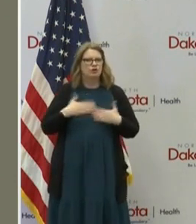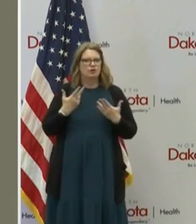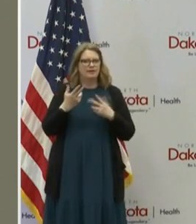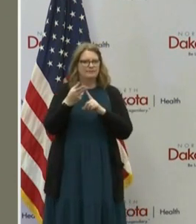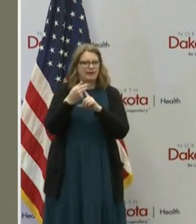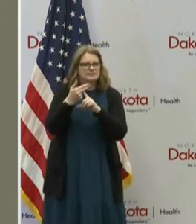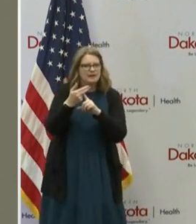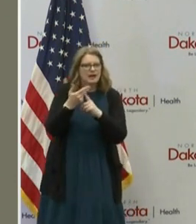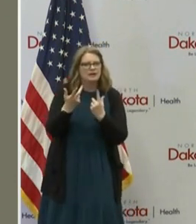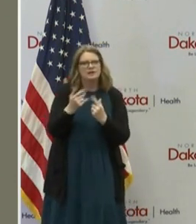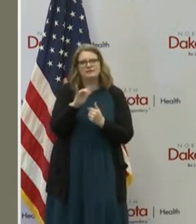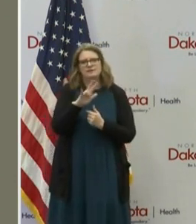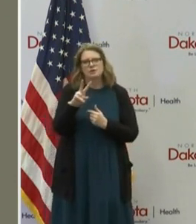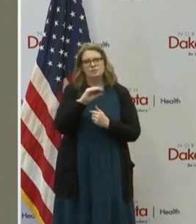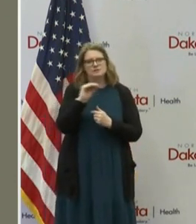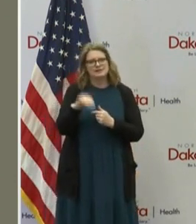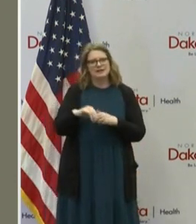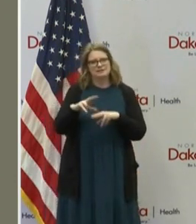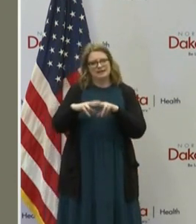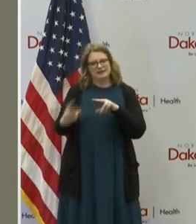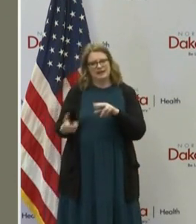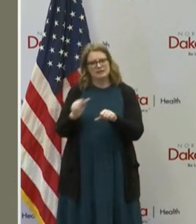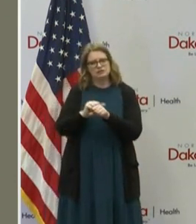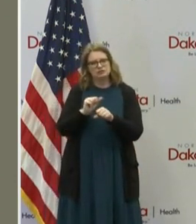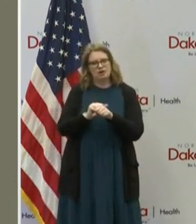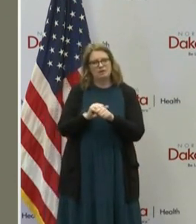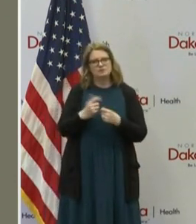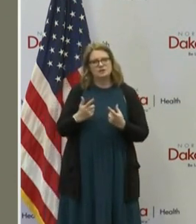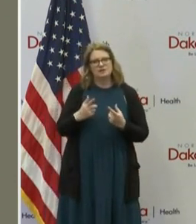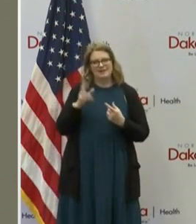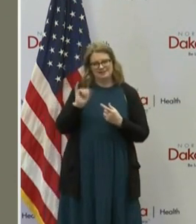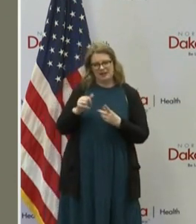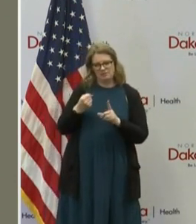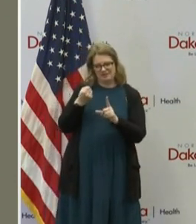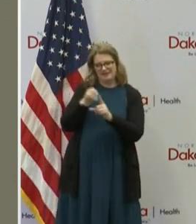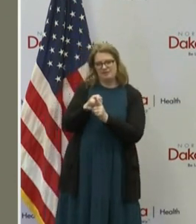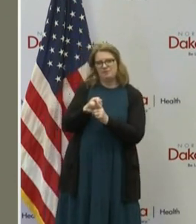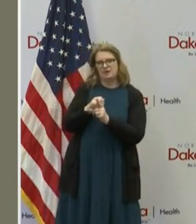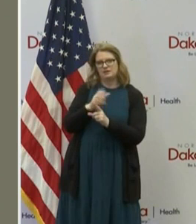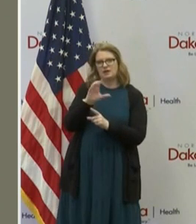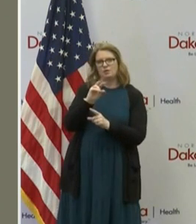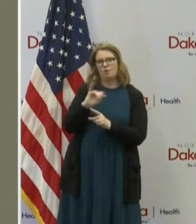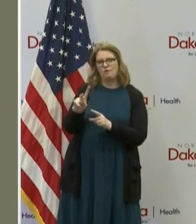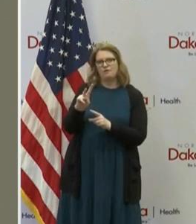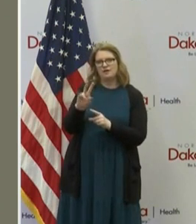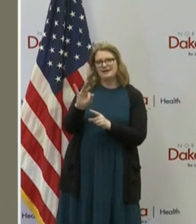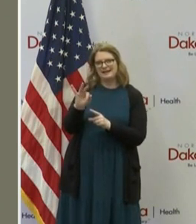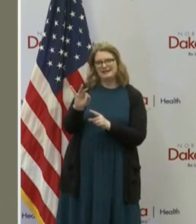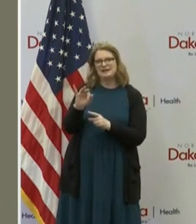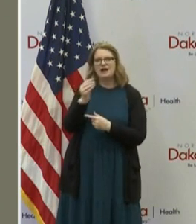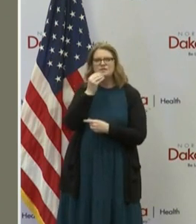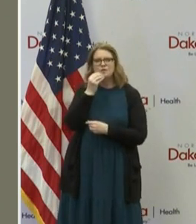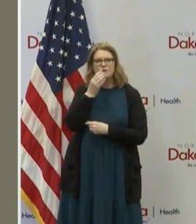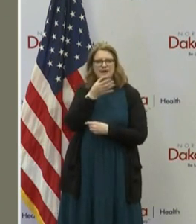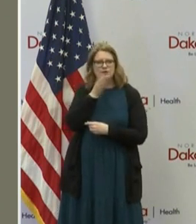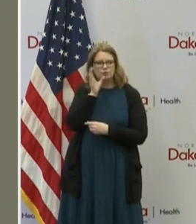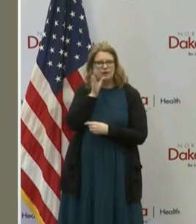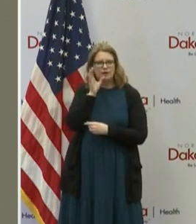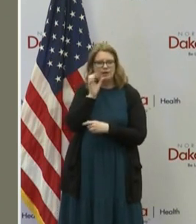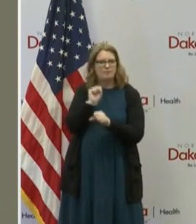with a 52% decline in jobs. That would be largely due to the impact of COVID-19 on food and drink